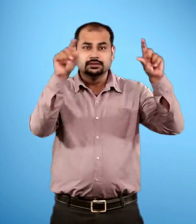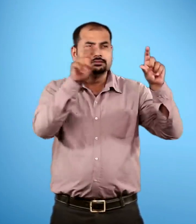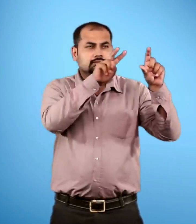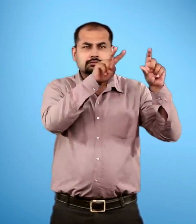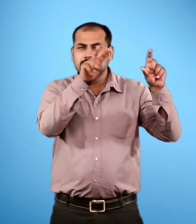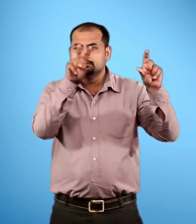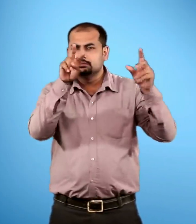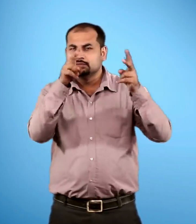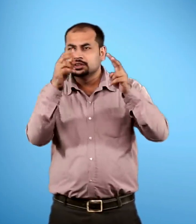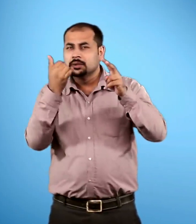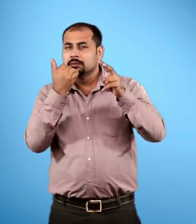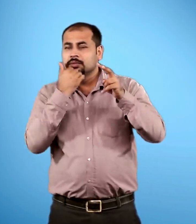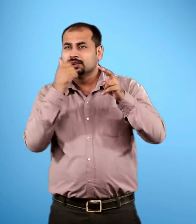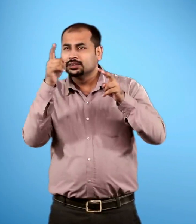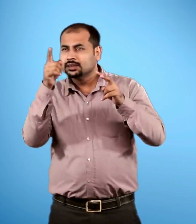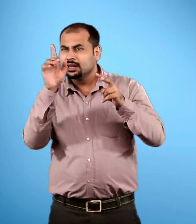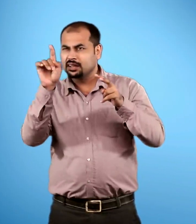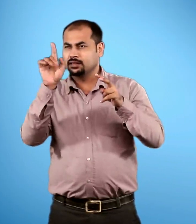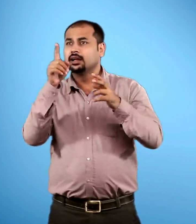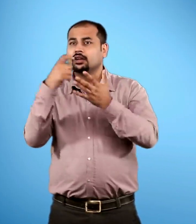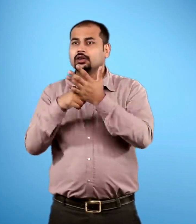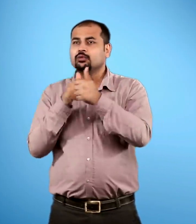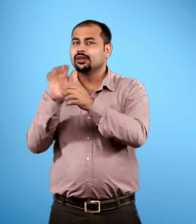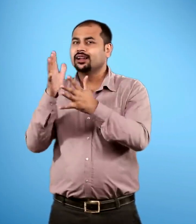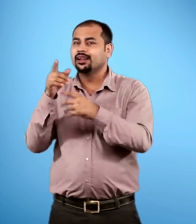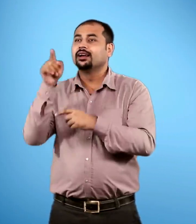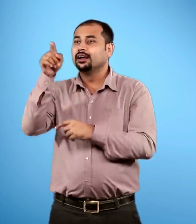You have to identify the one which is breaking the rule